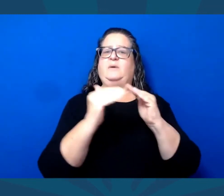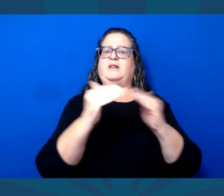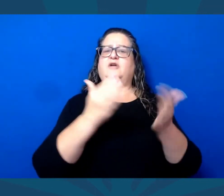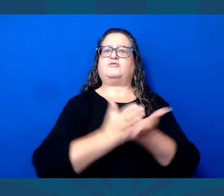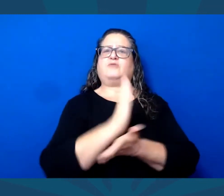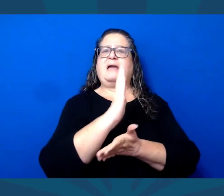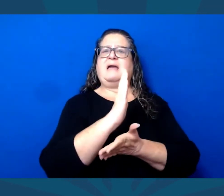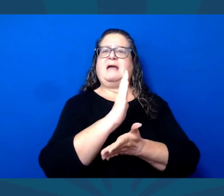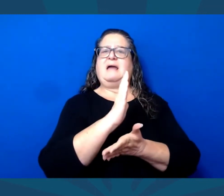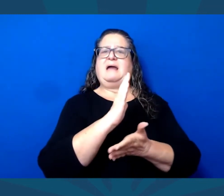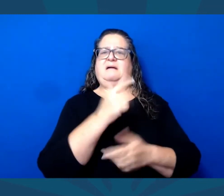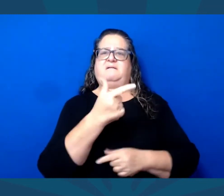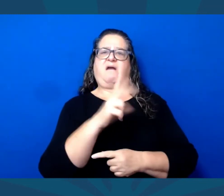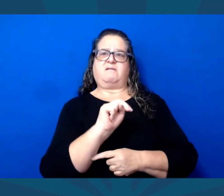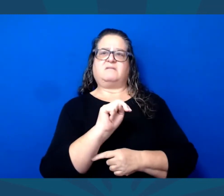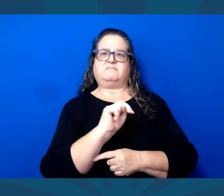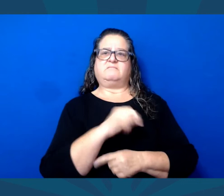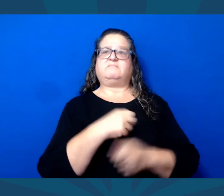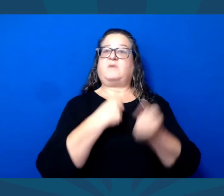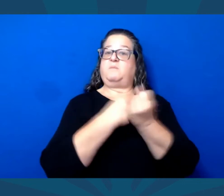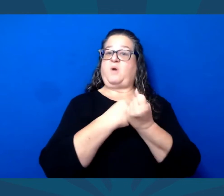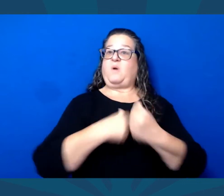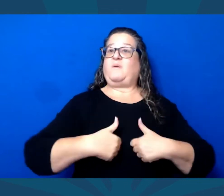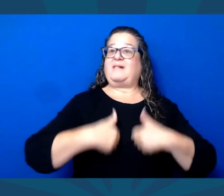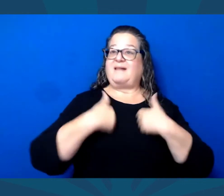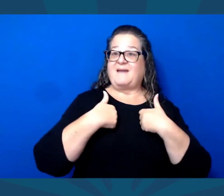Second Amendment as the great equalizer,